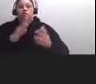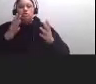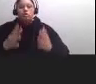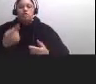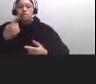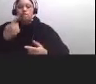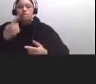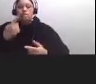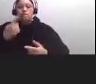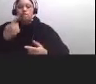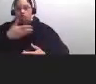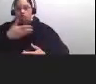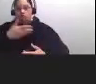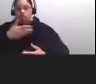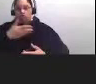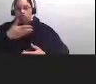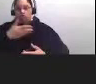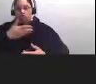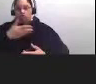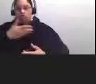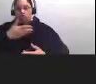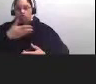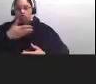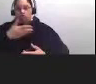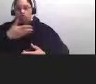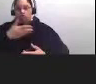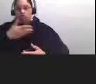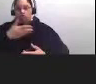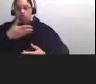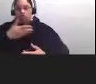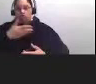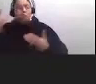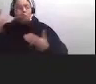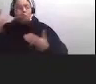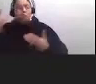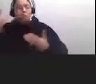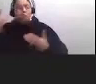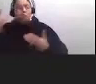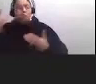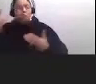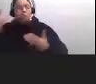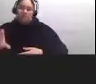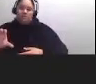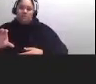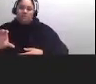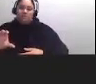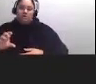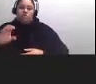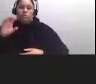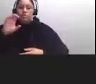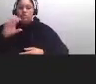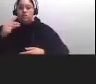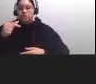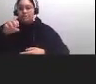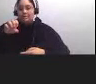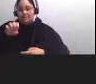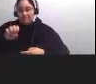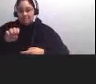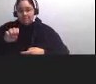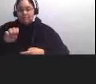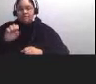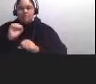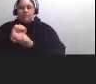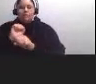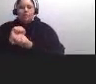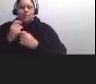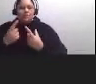the School of Government at the University of the Western Cape. So in terms of the CGE, the work